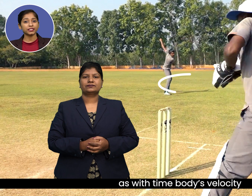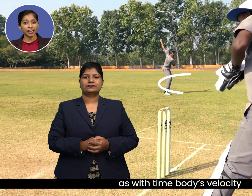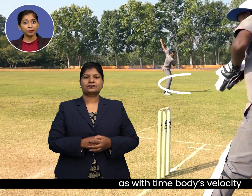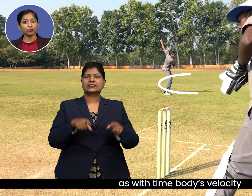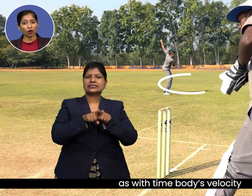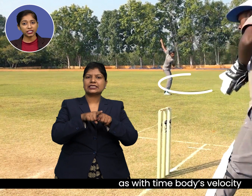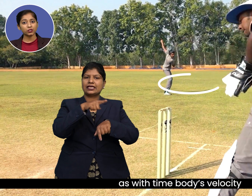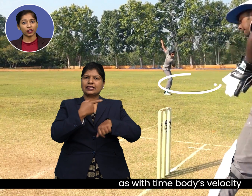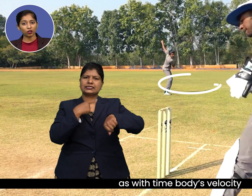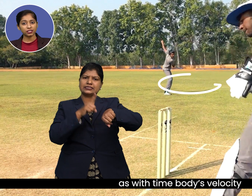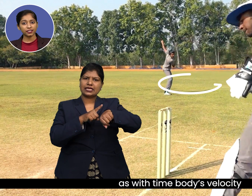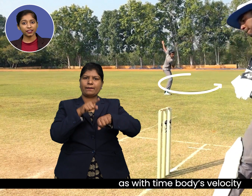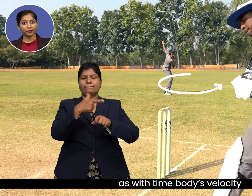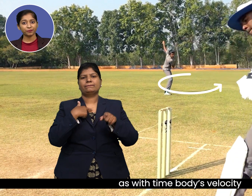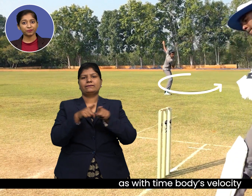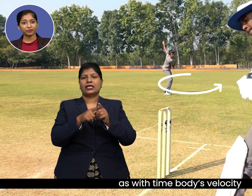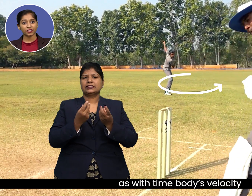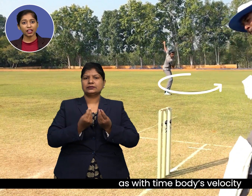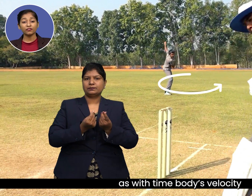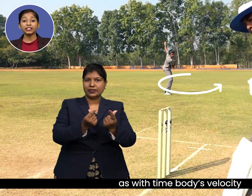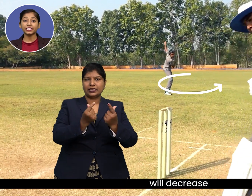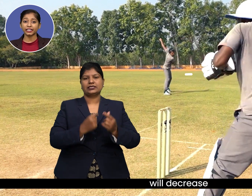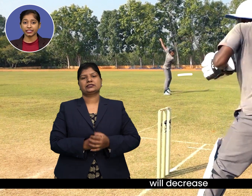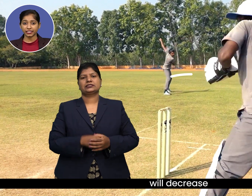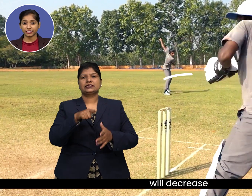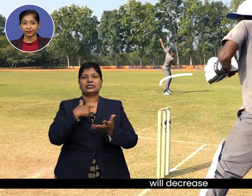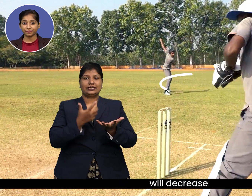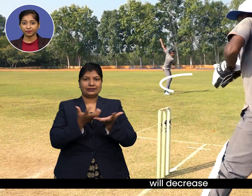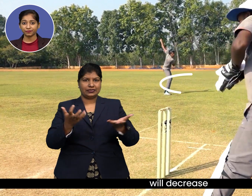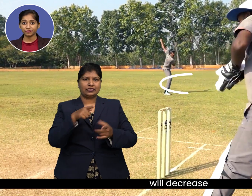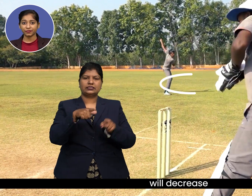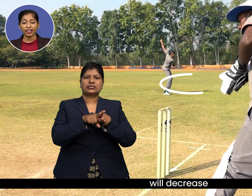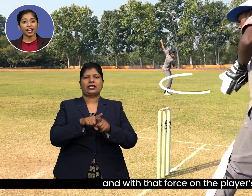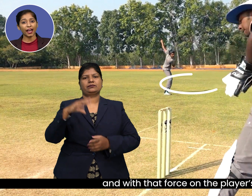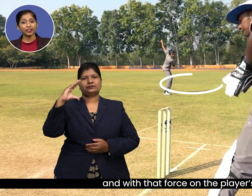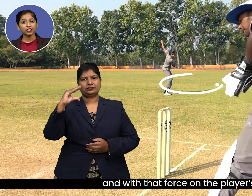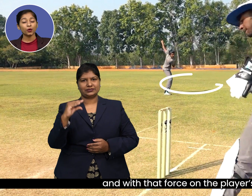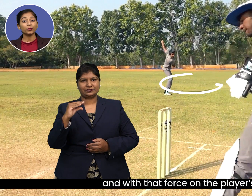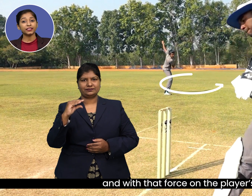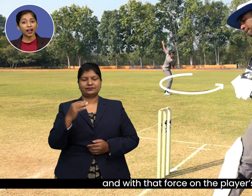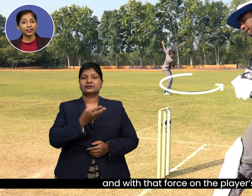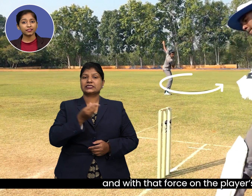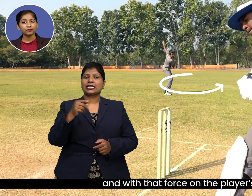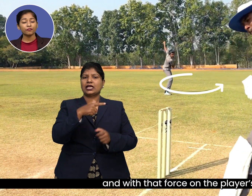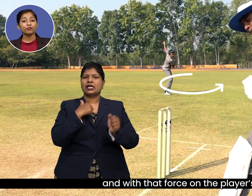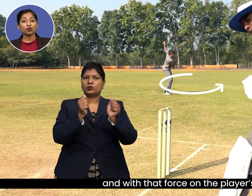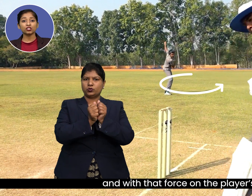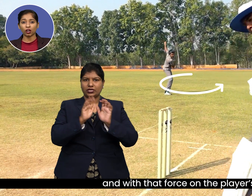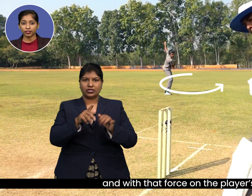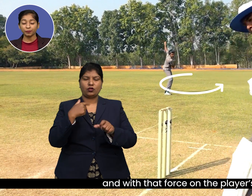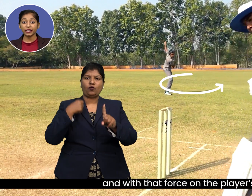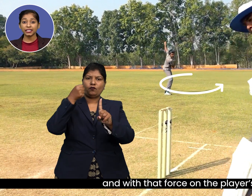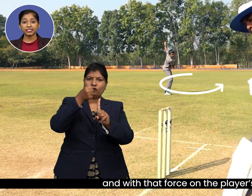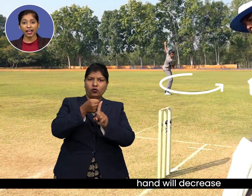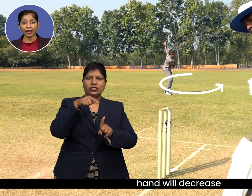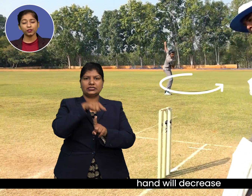As with time, body's velocity will decreases, and with that, force on